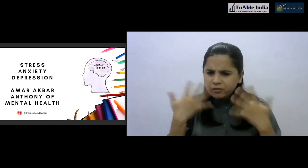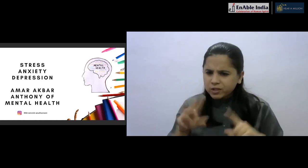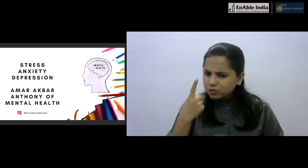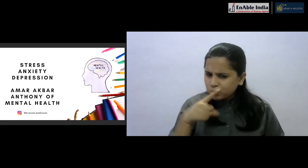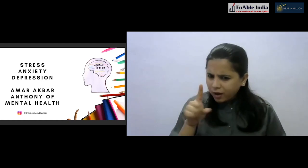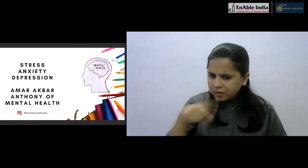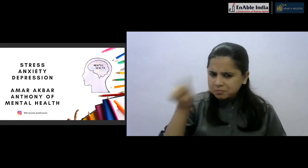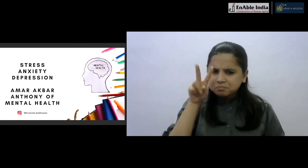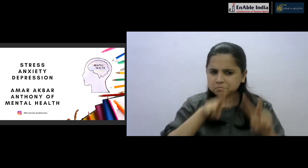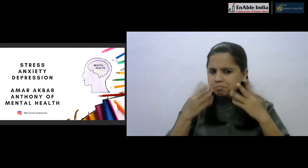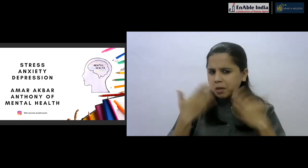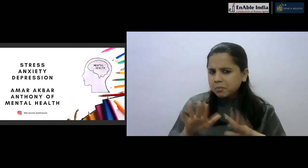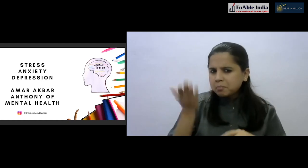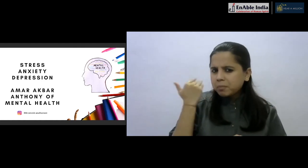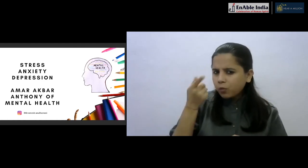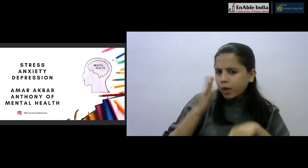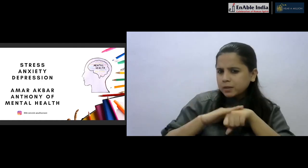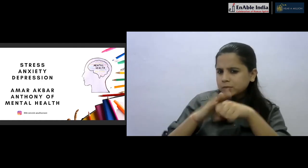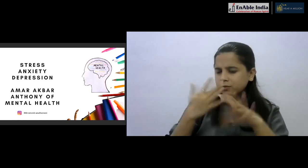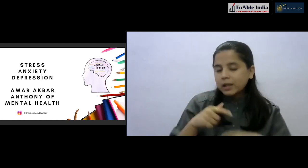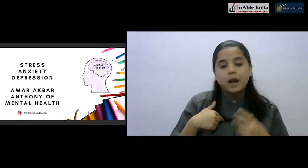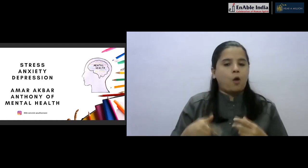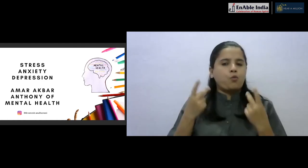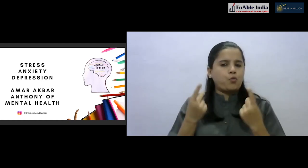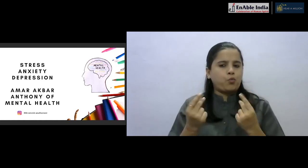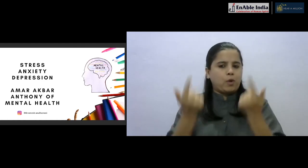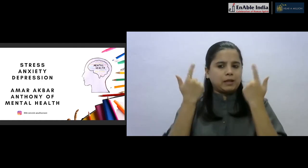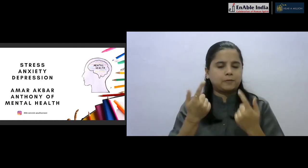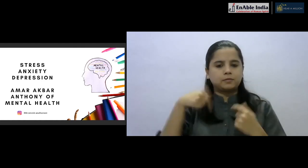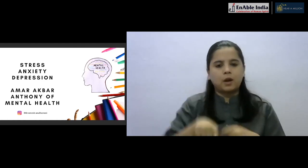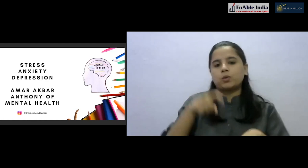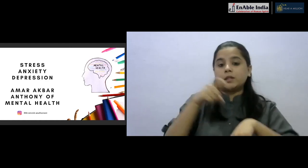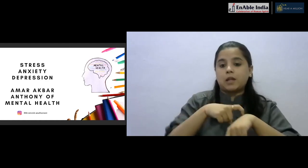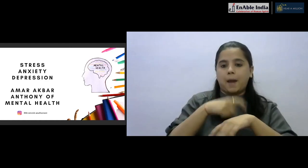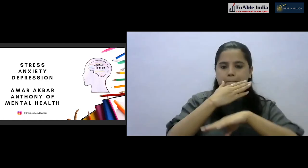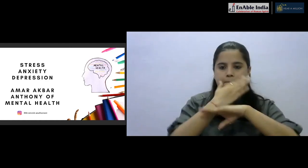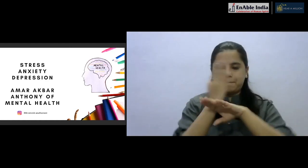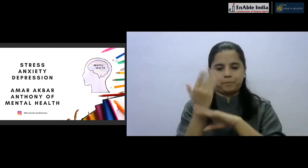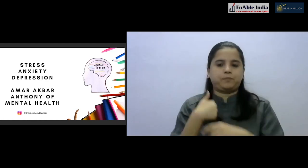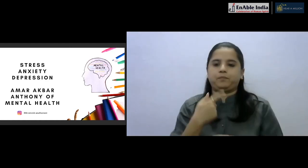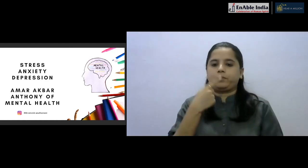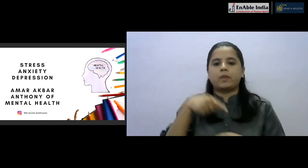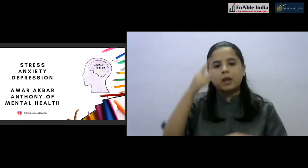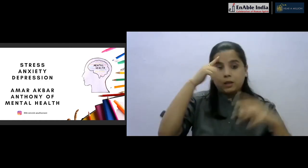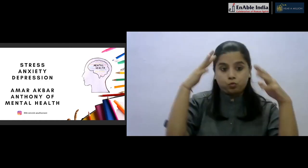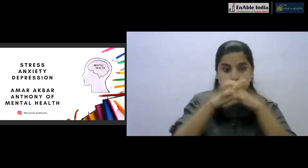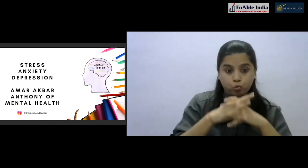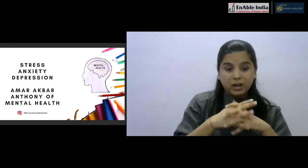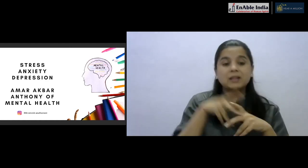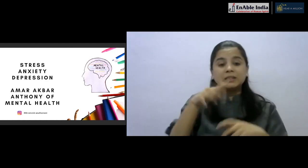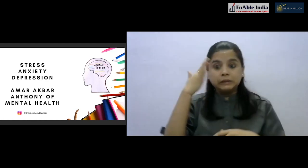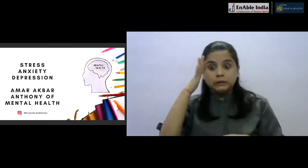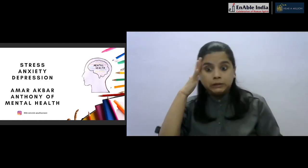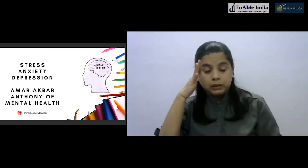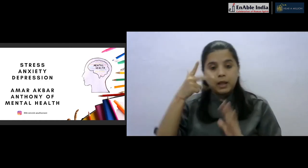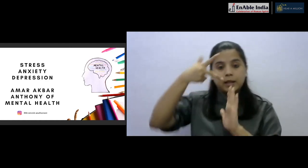Okay. So what we'll do is we'll quickly create a timeline and talk about stress and depression, and then anxiety